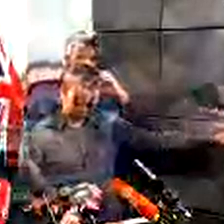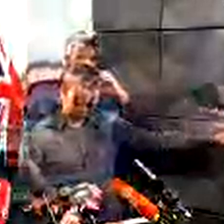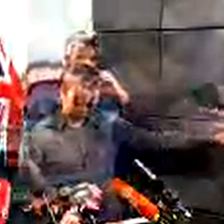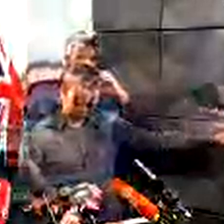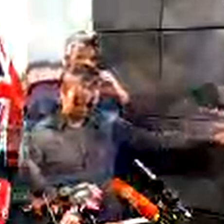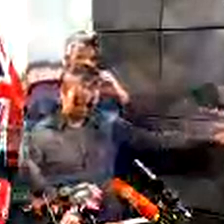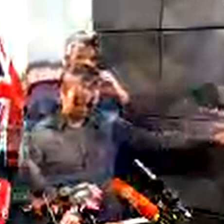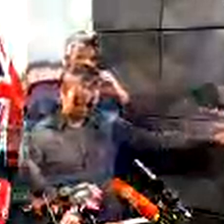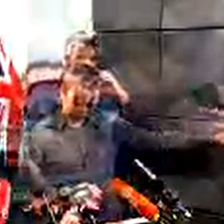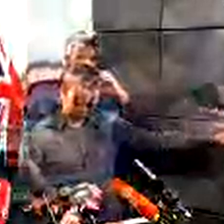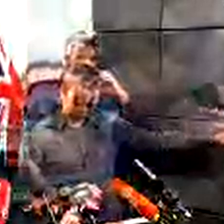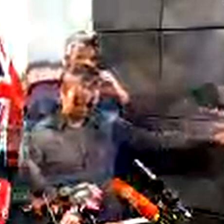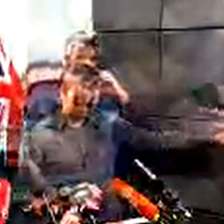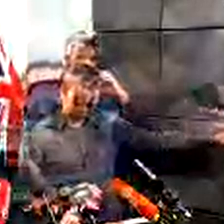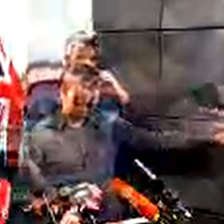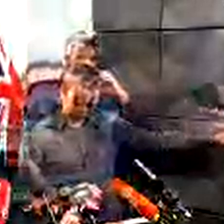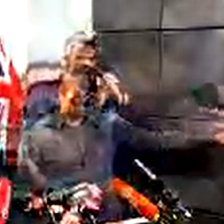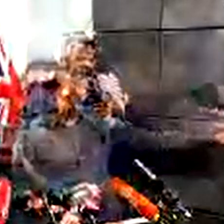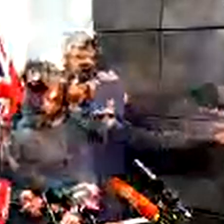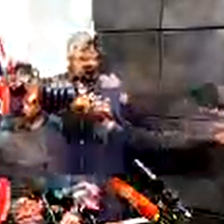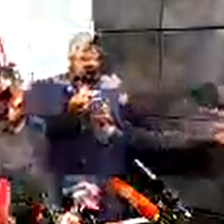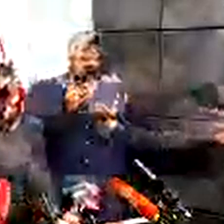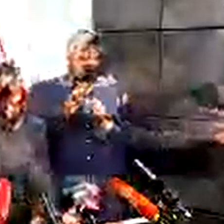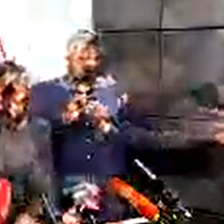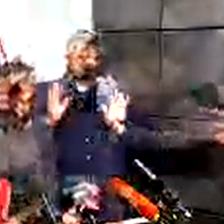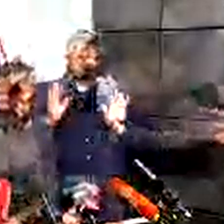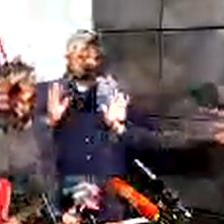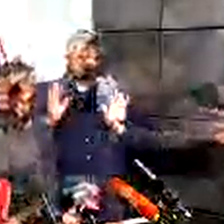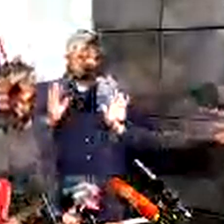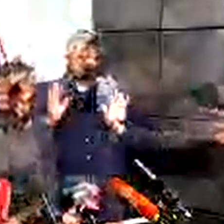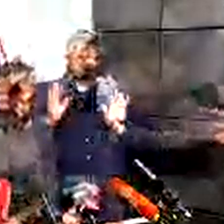risk assessment here with the police. Thank you.